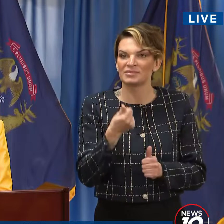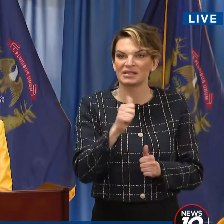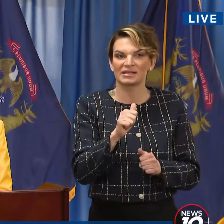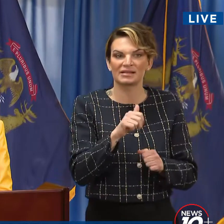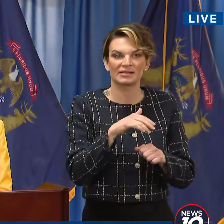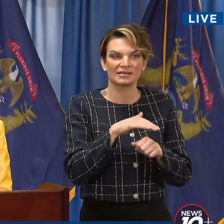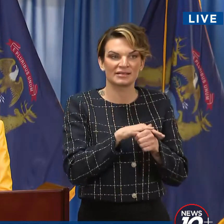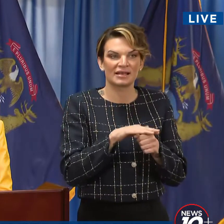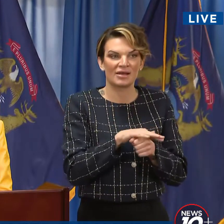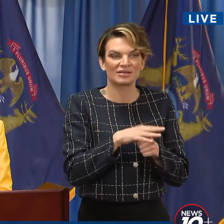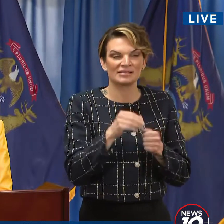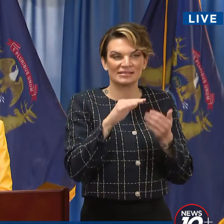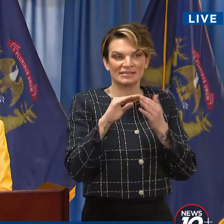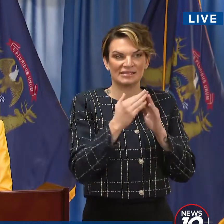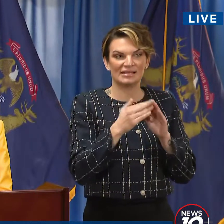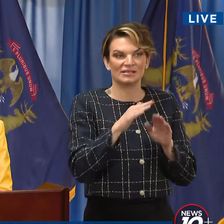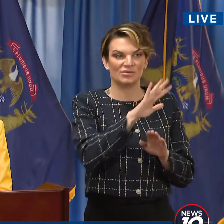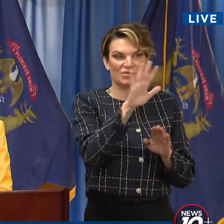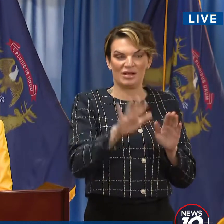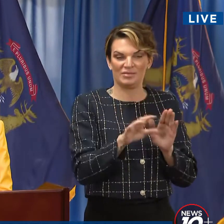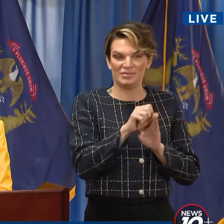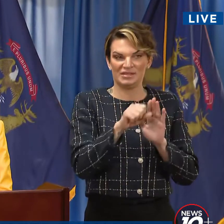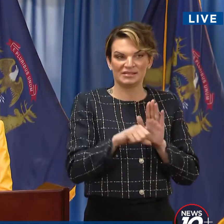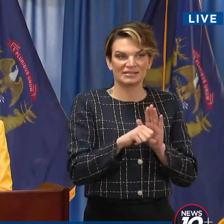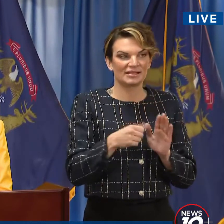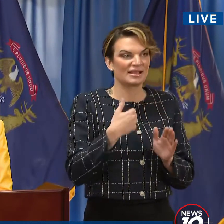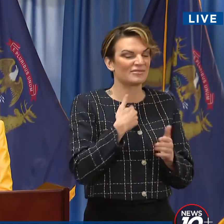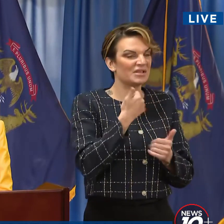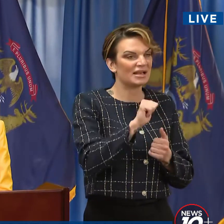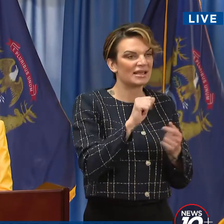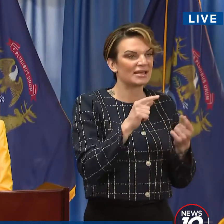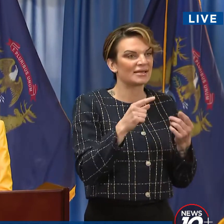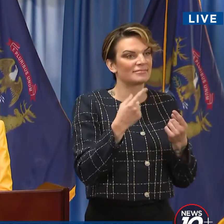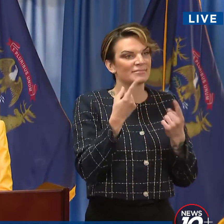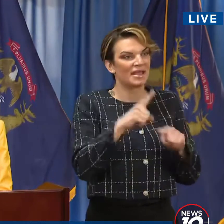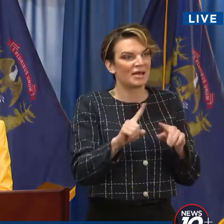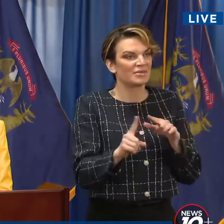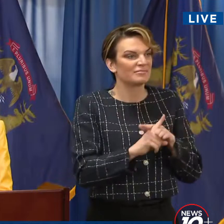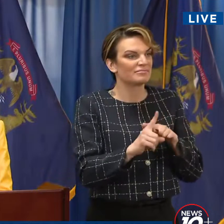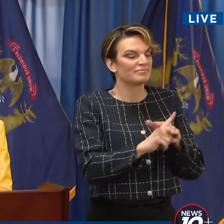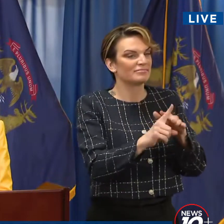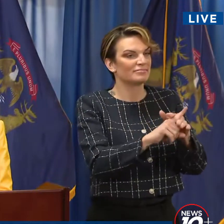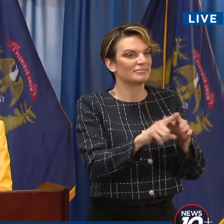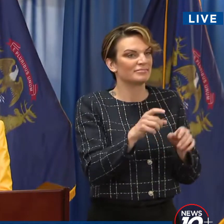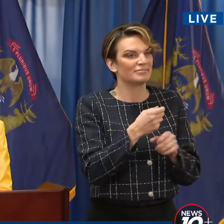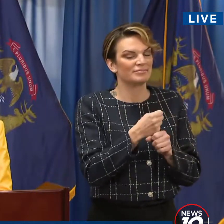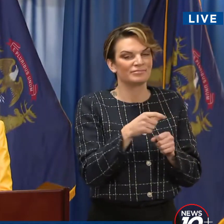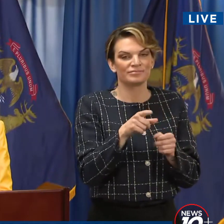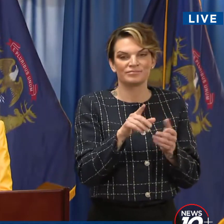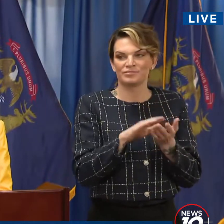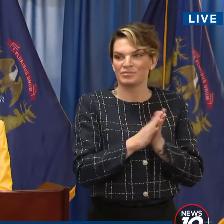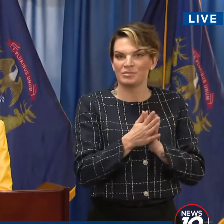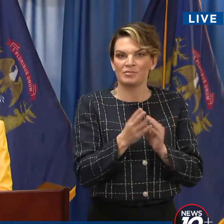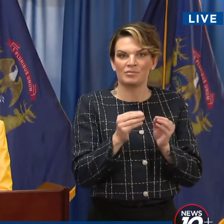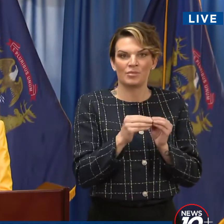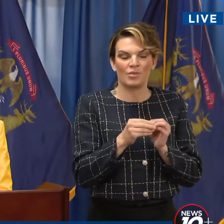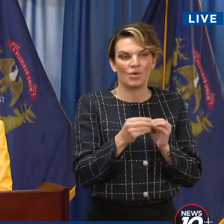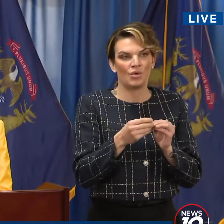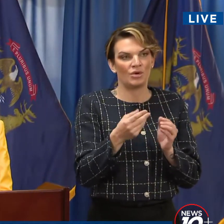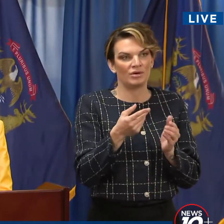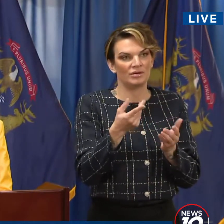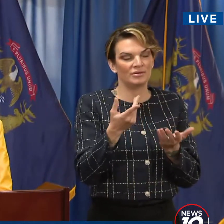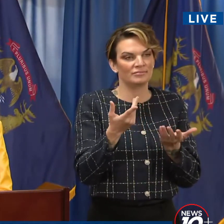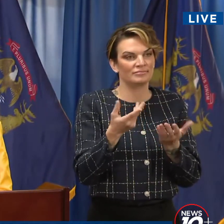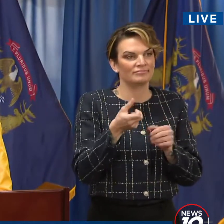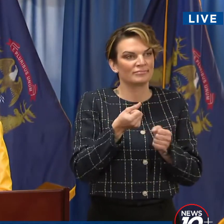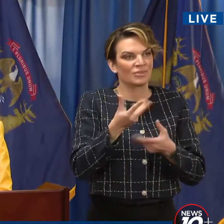or cities throughout the state that had any hiccups or challenges that made it a little bit more lengthy for them to finish their